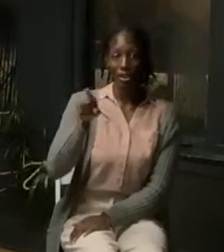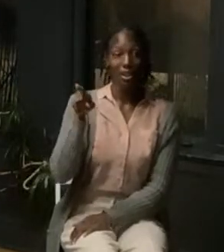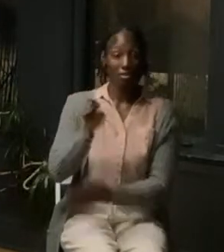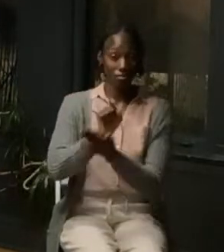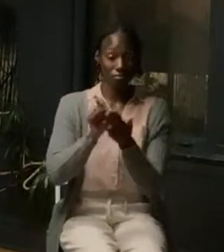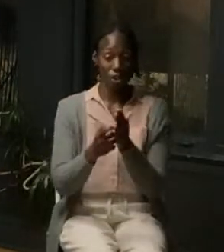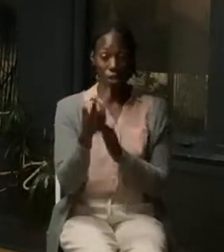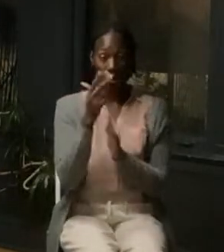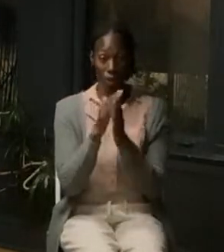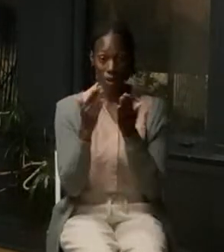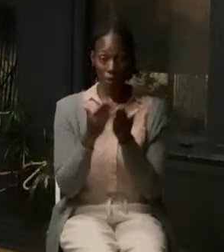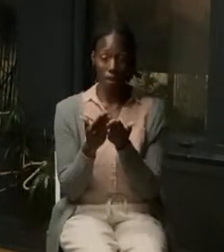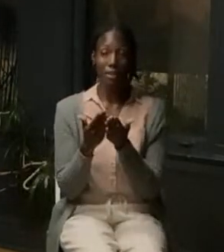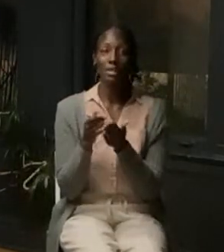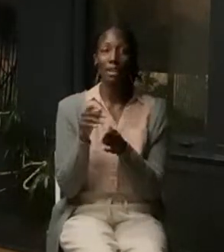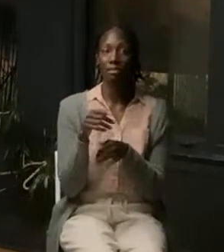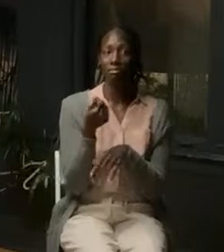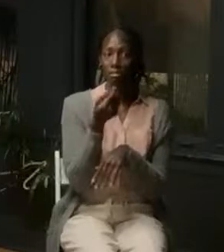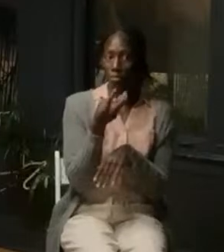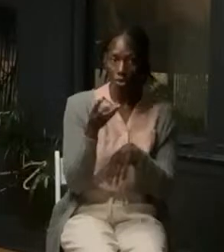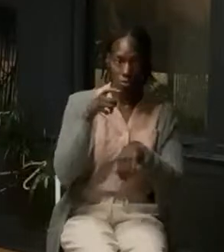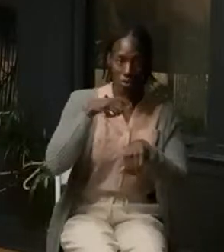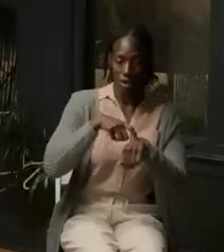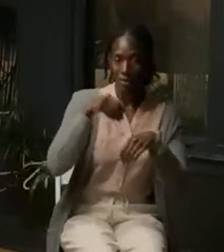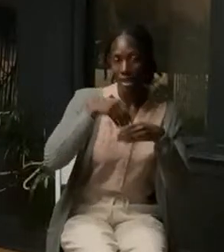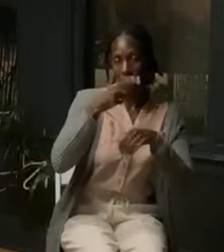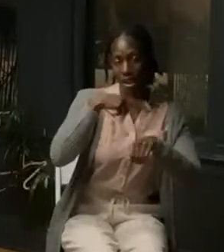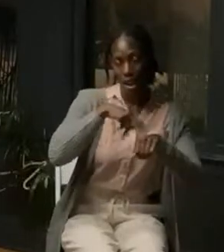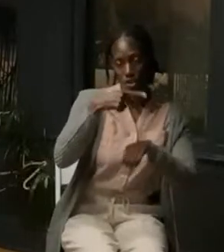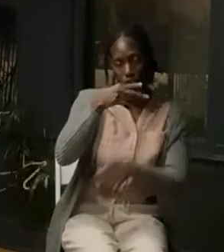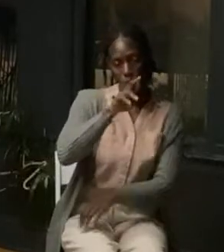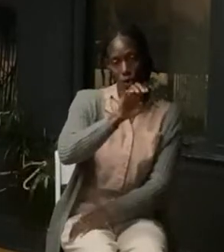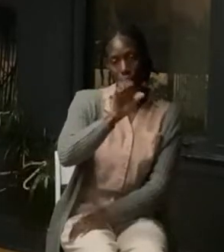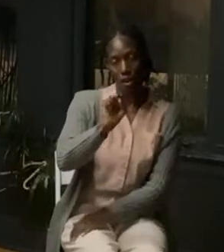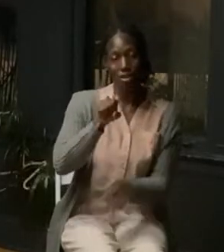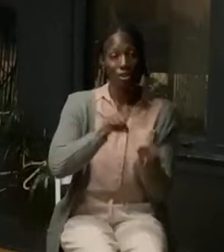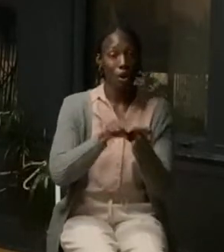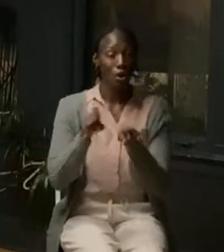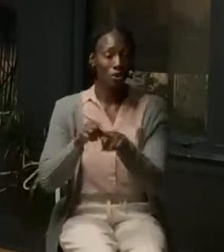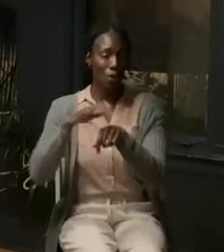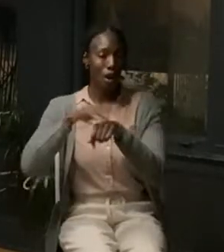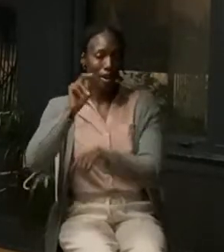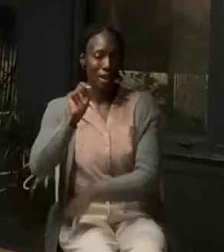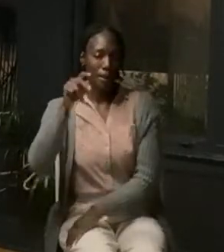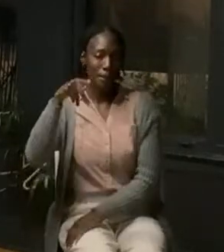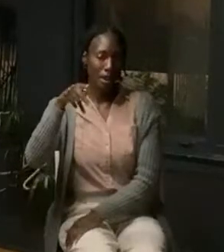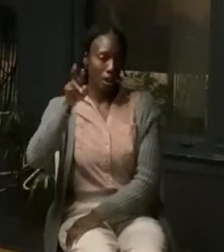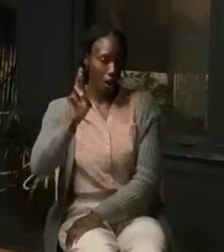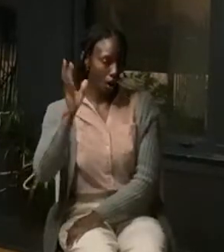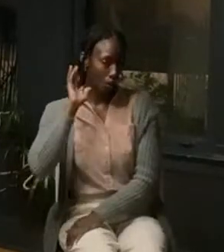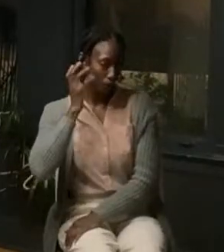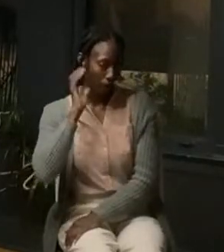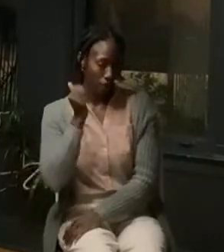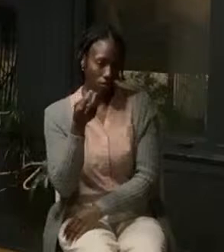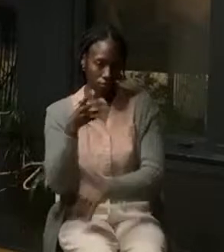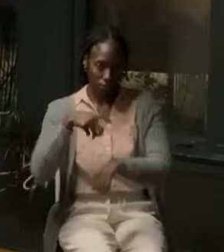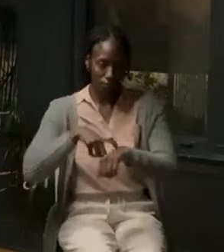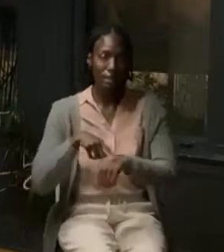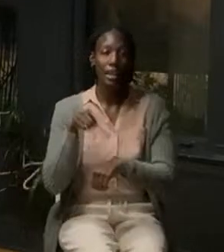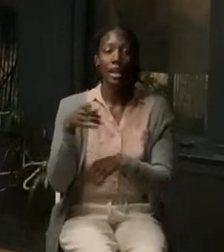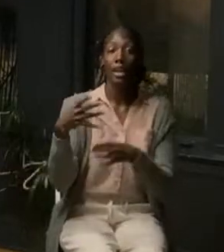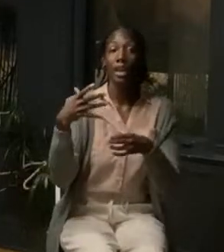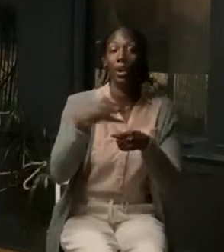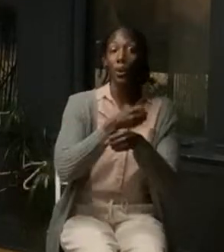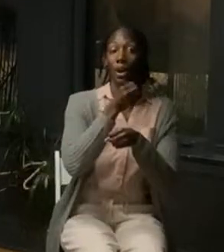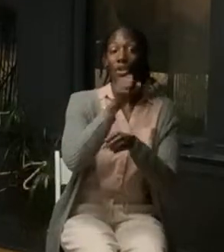featured multiple times in national press, including appearances on National Public Radio. He is the Greater Columbus Arts Council winner of